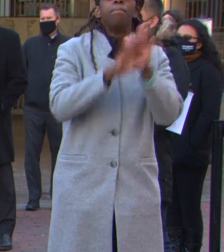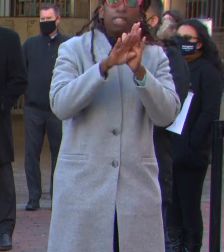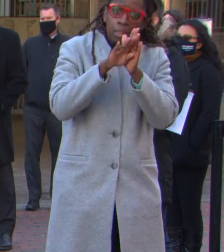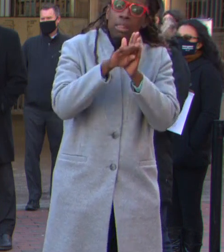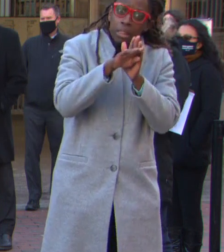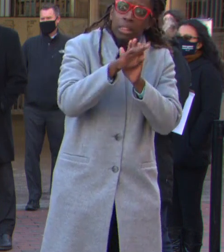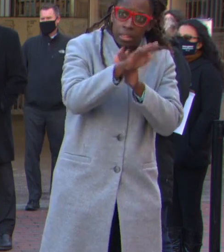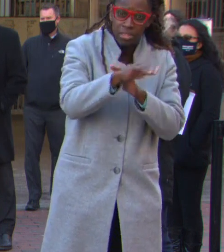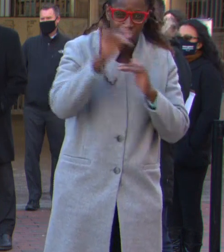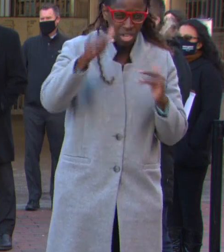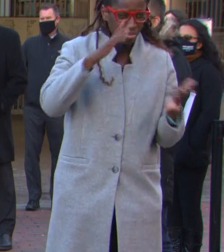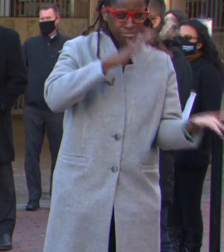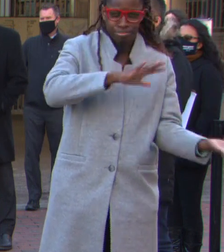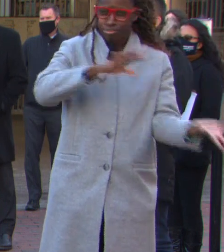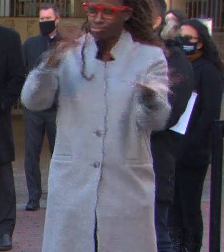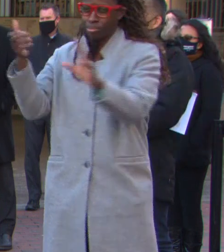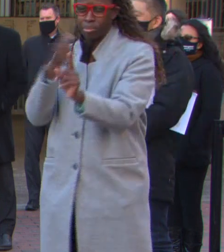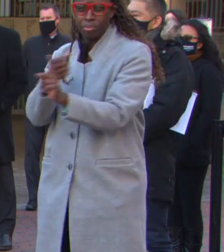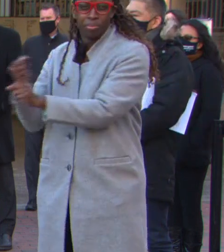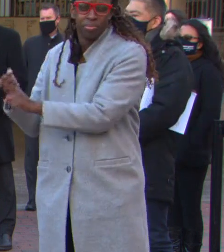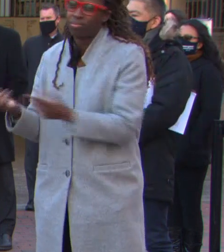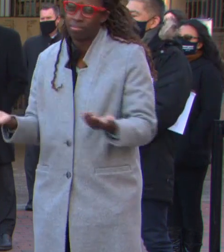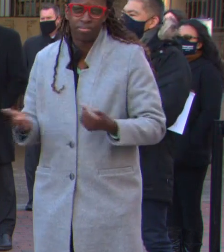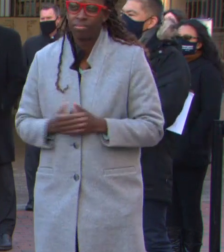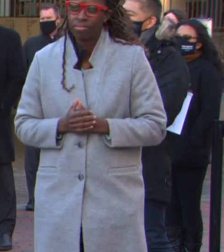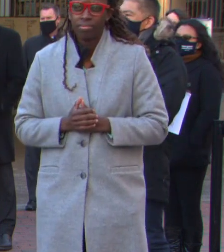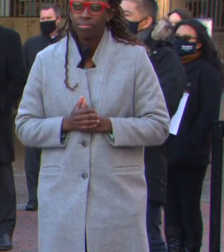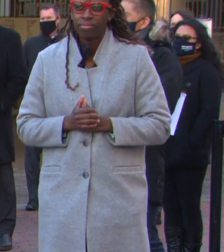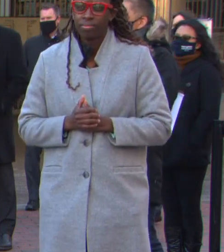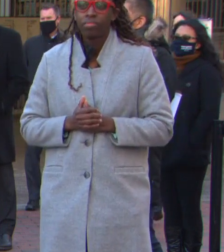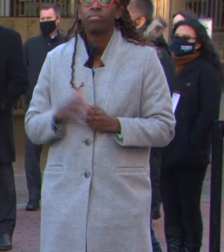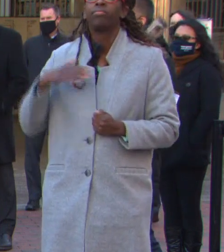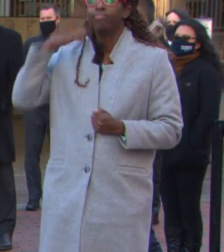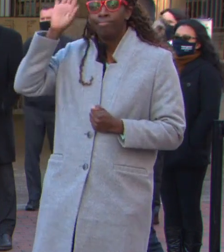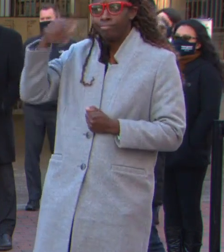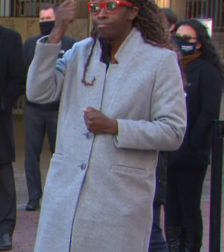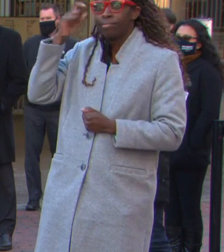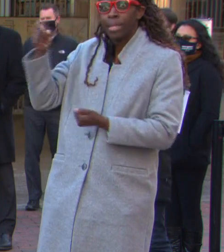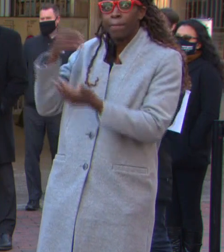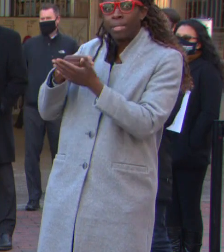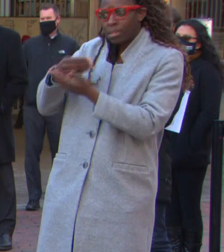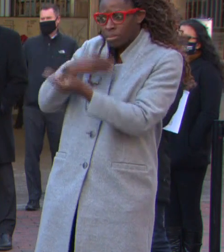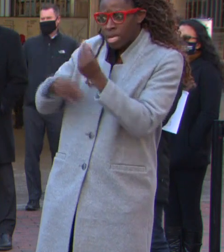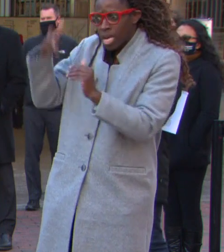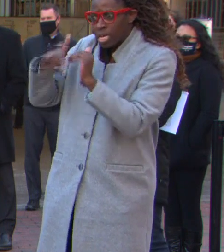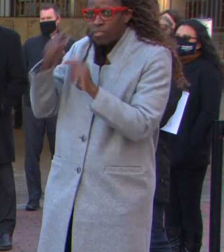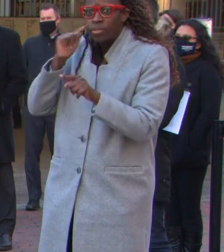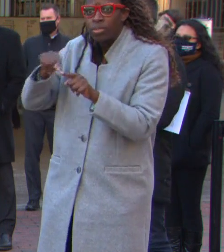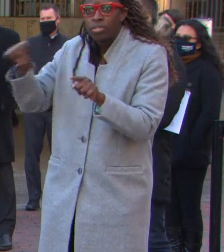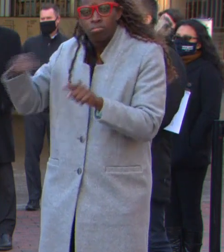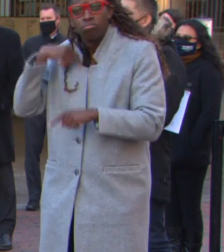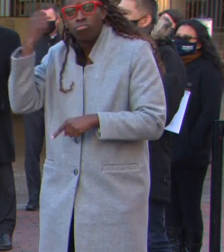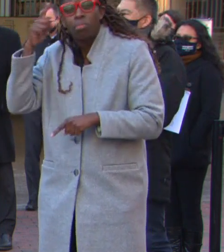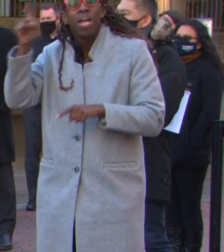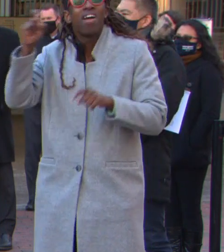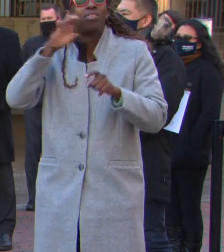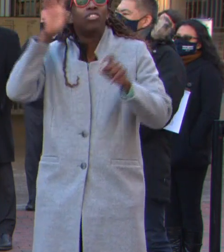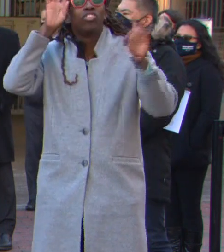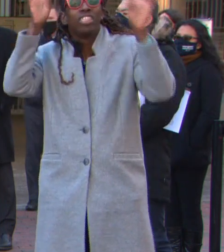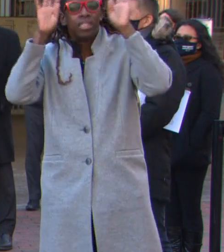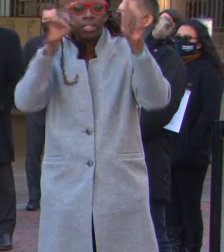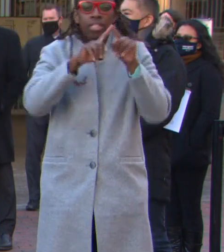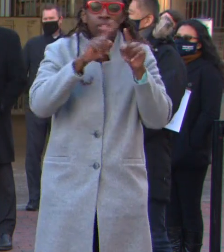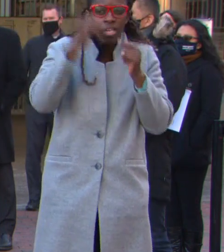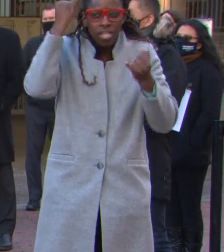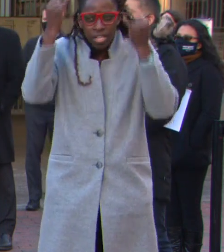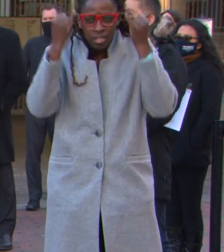And many people said, where do you make up for the money? Be creative. Look at your budgets.